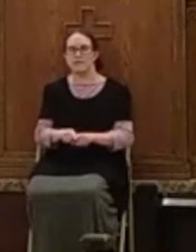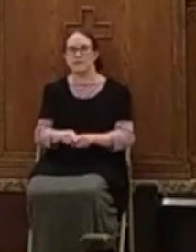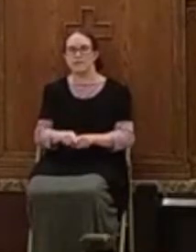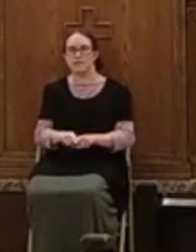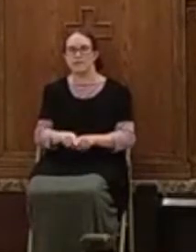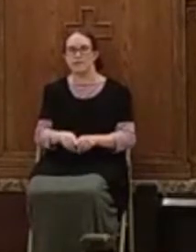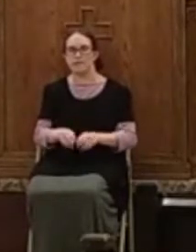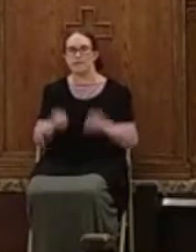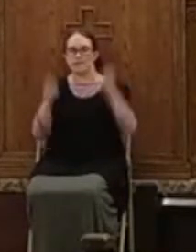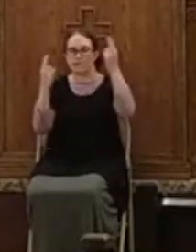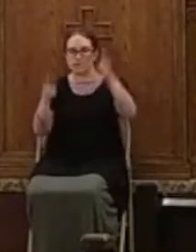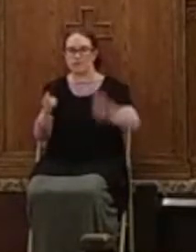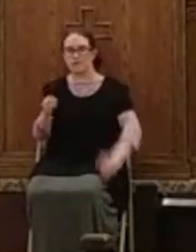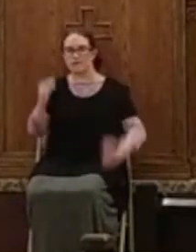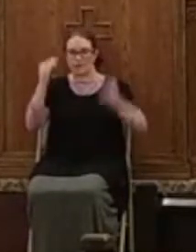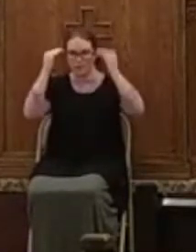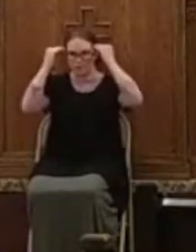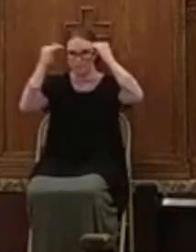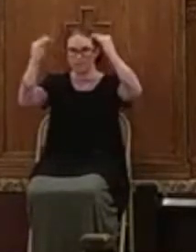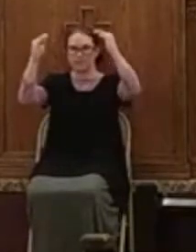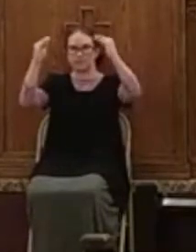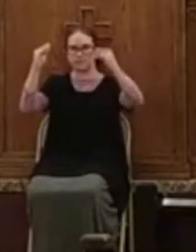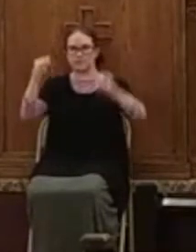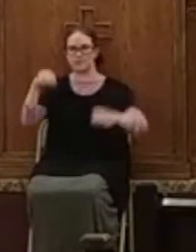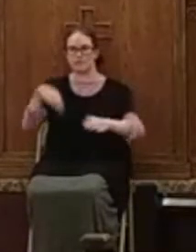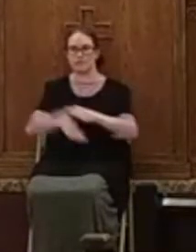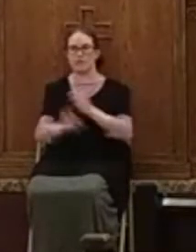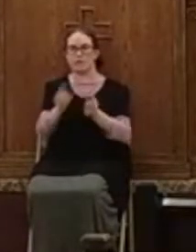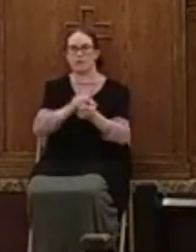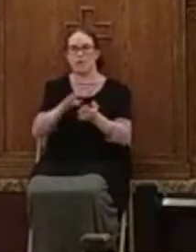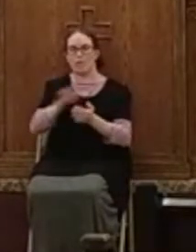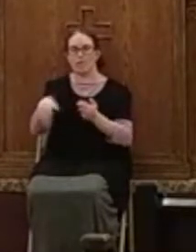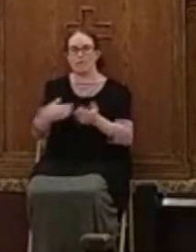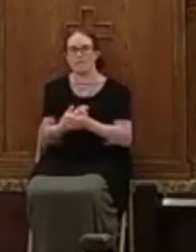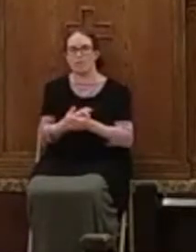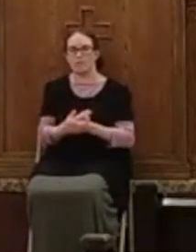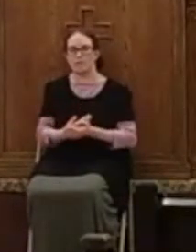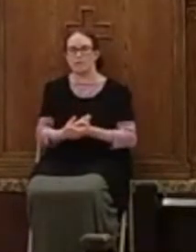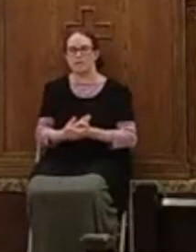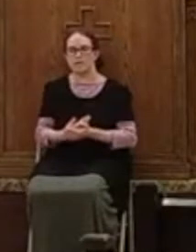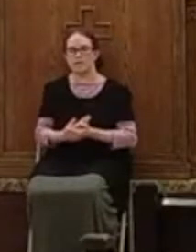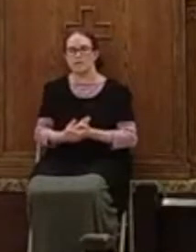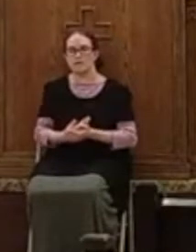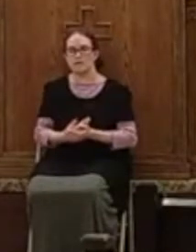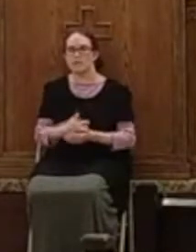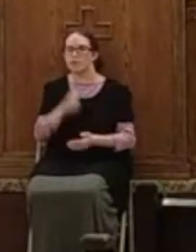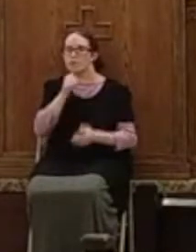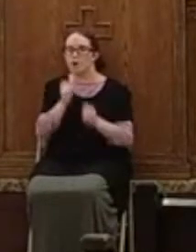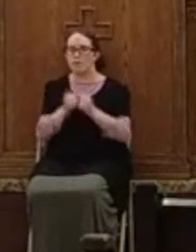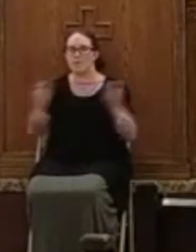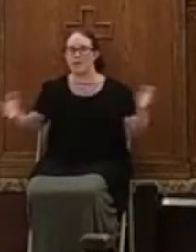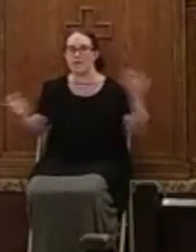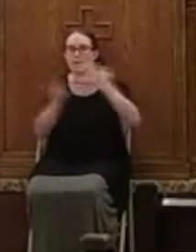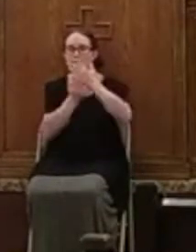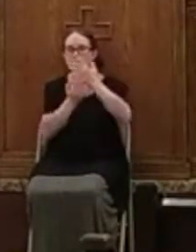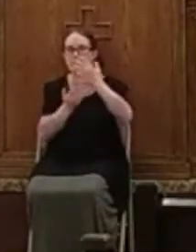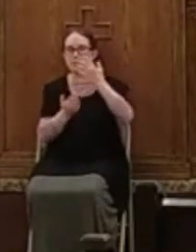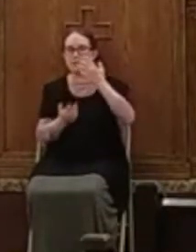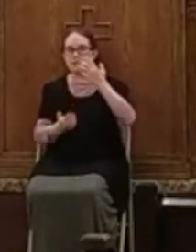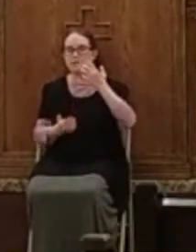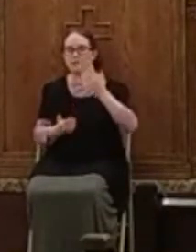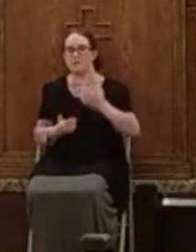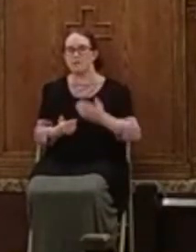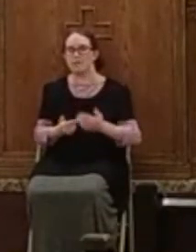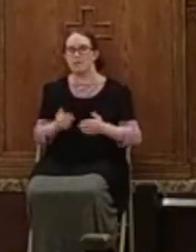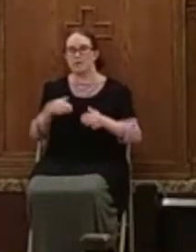went. And every year the high priest would go. Amen. Into the holiest of all. Not without blood.